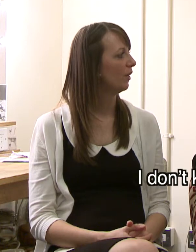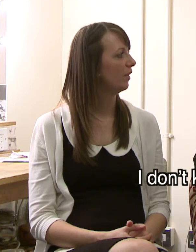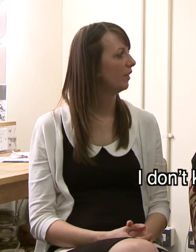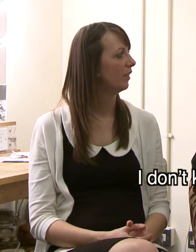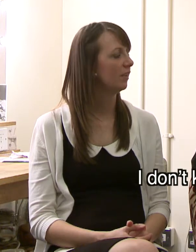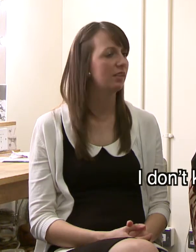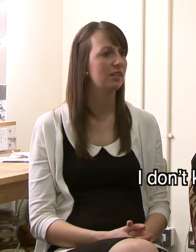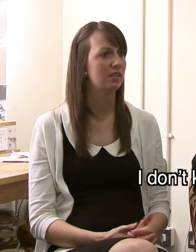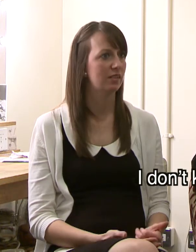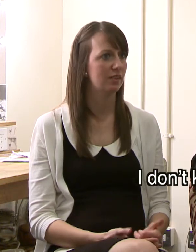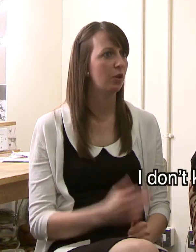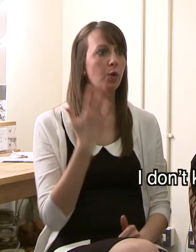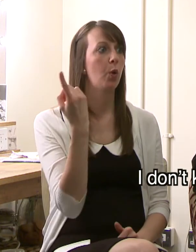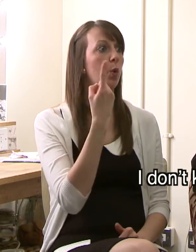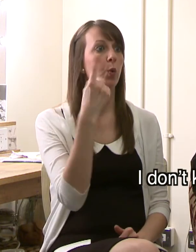see. I know nothing.